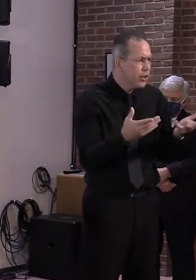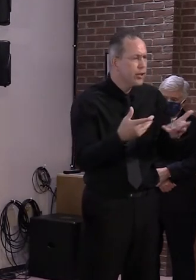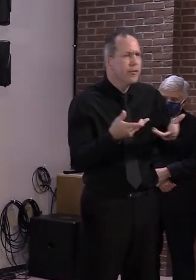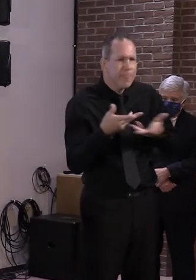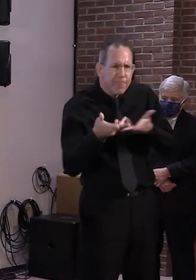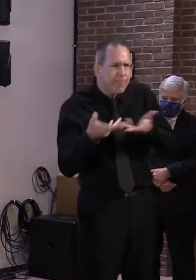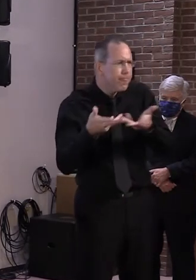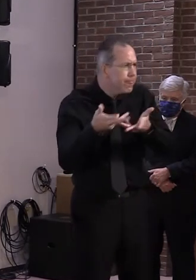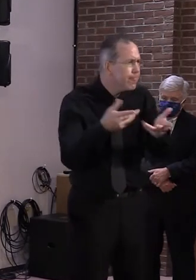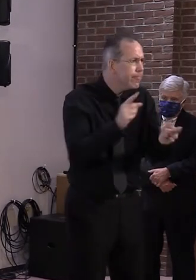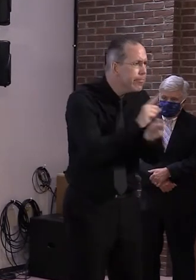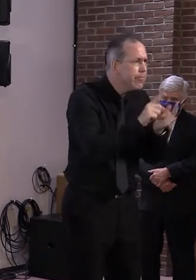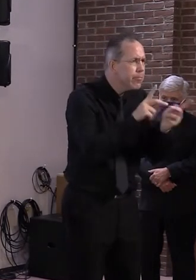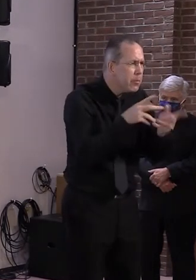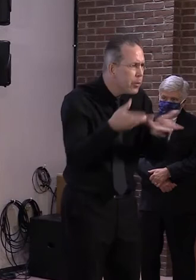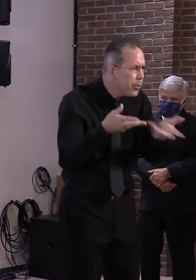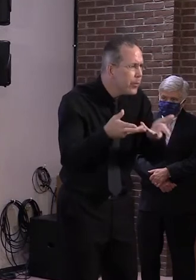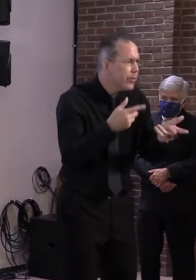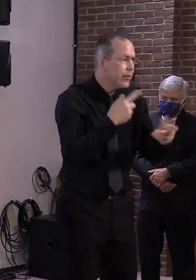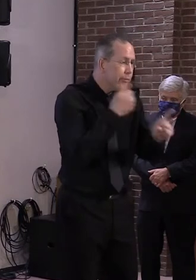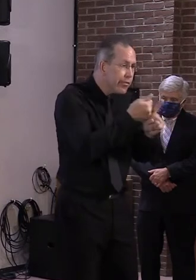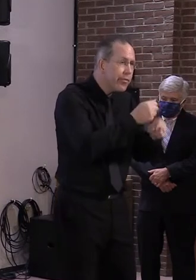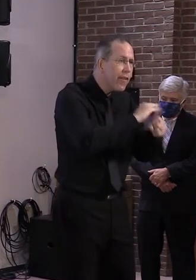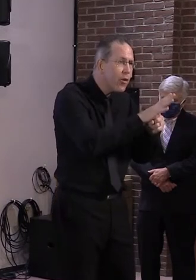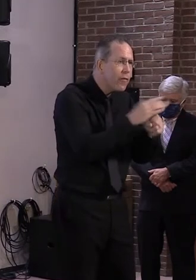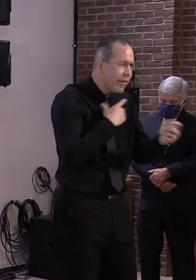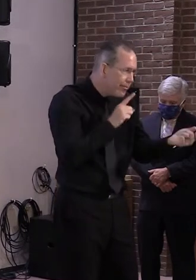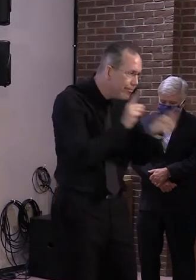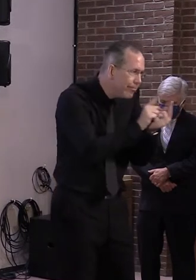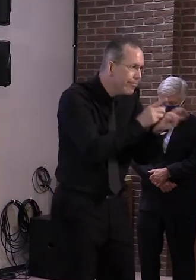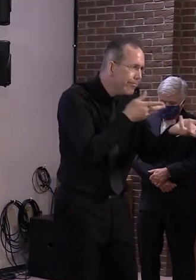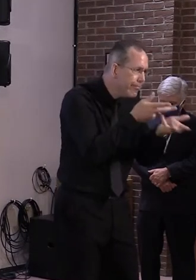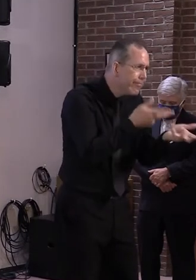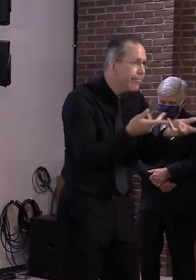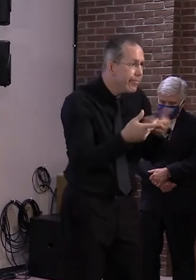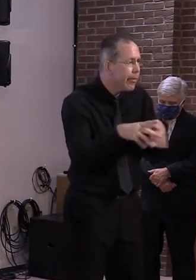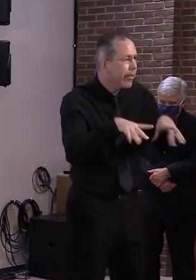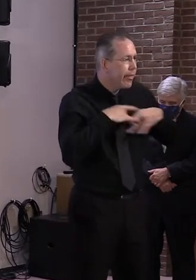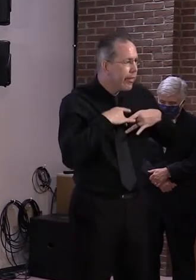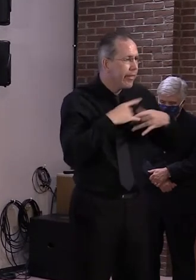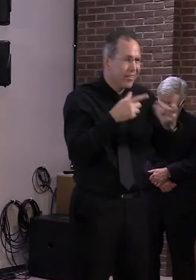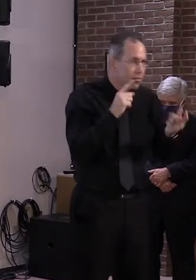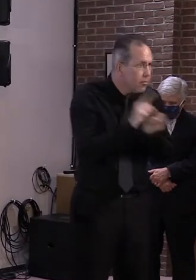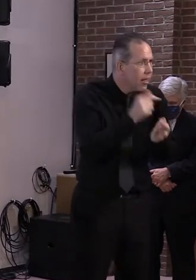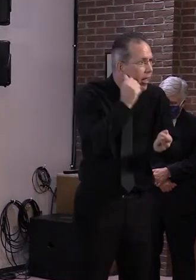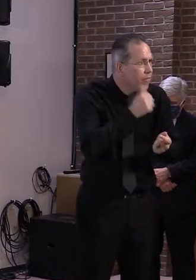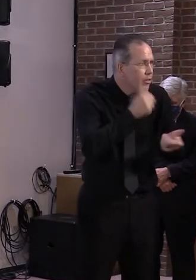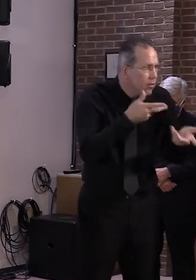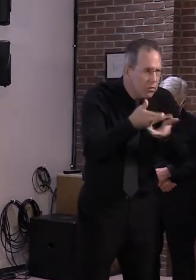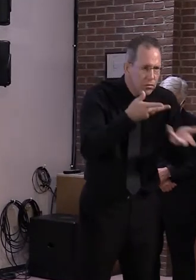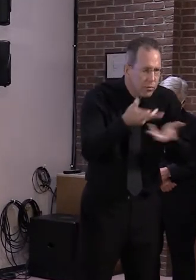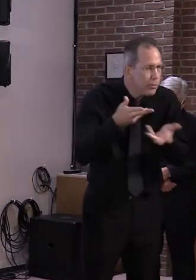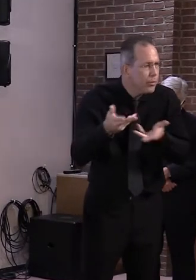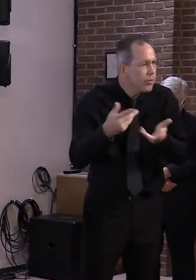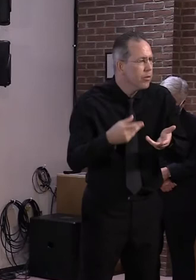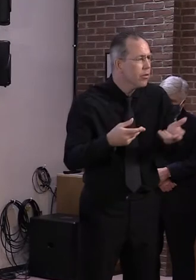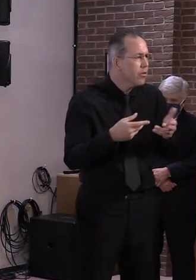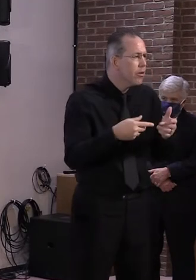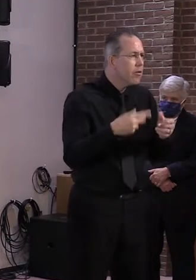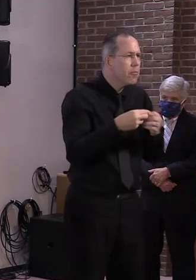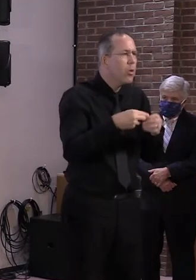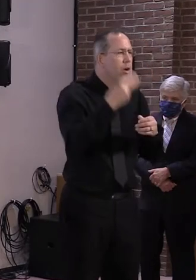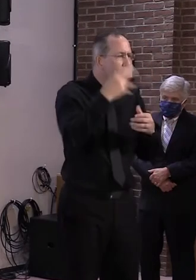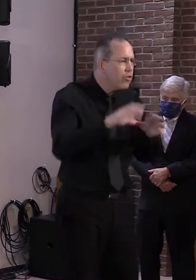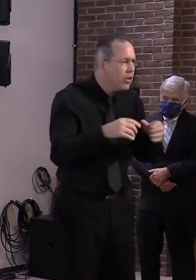those impacted by the coronavirus and those who could be. So they are always on the front line. So it would, from